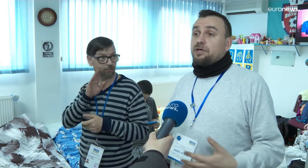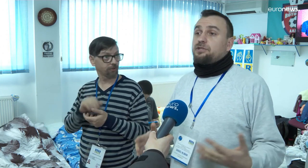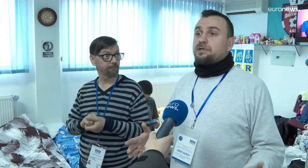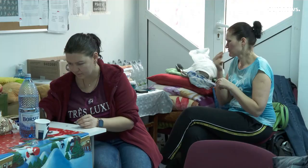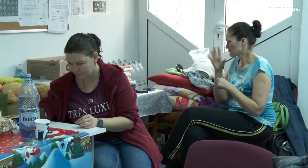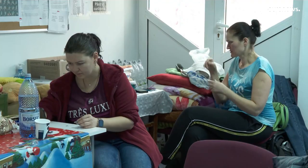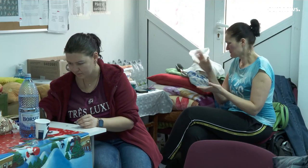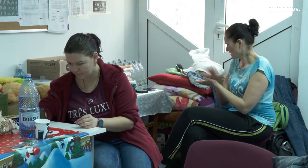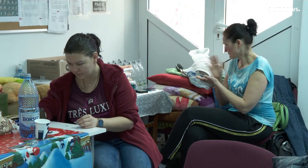birth certificate.